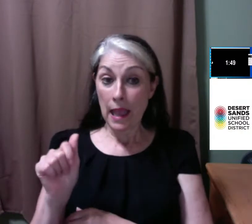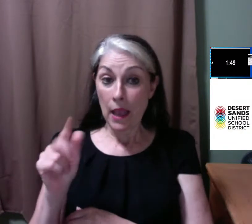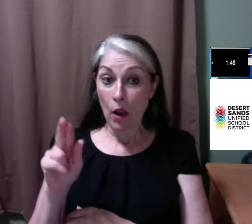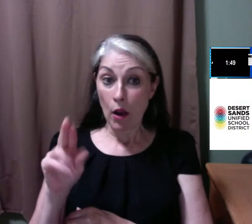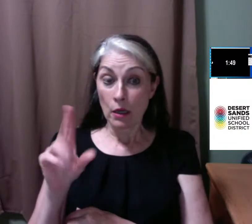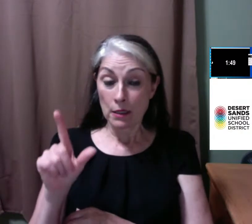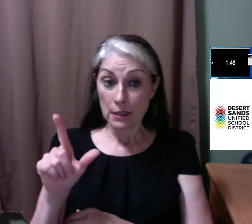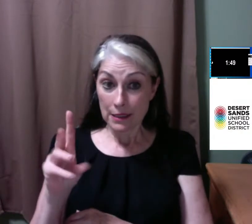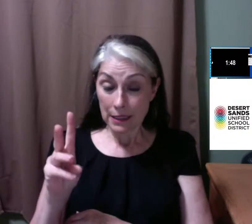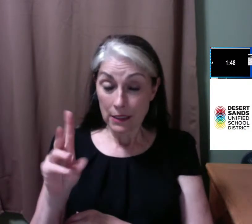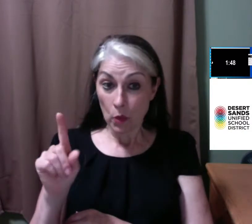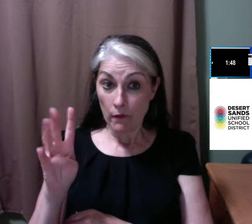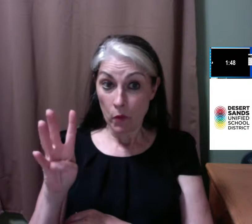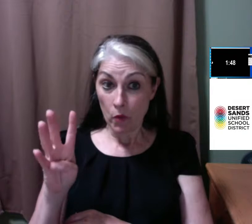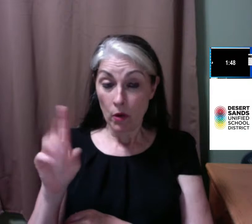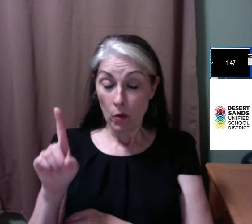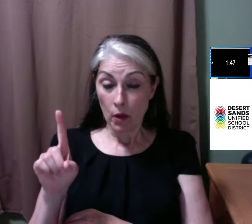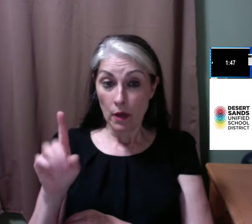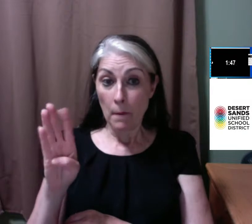AR6142.1 and